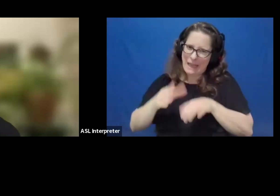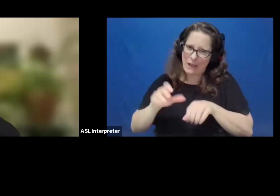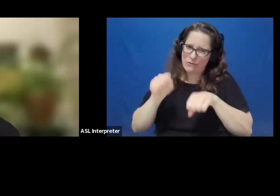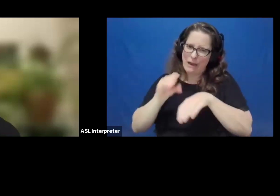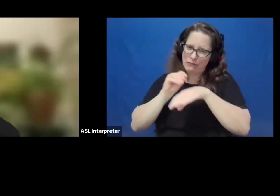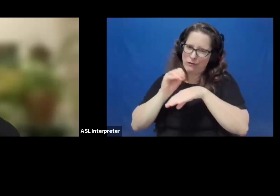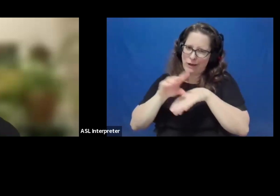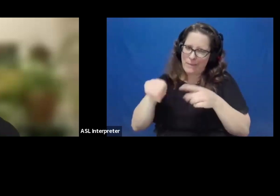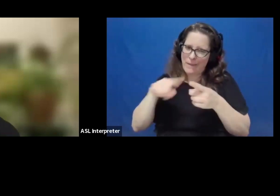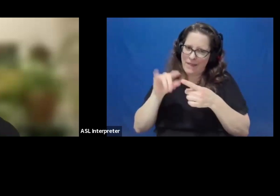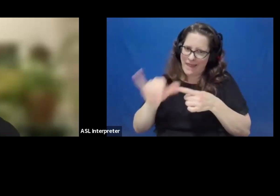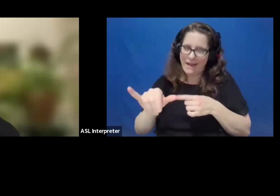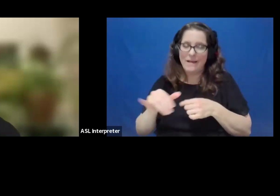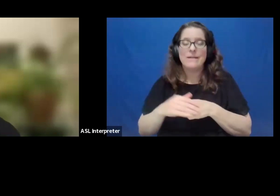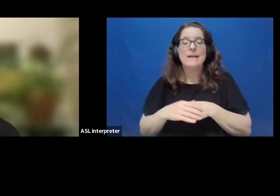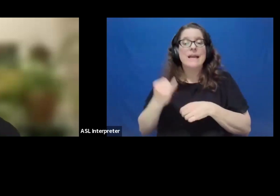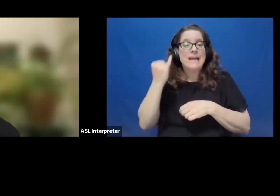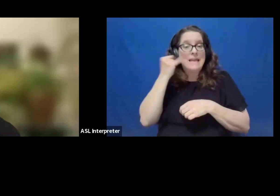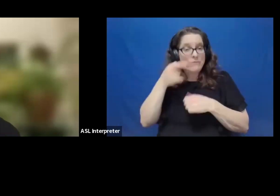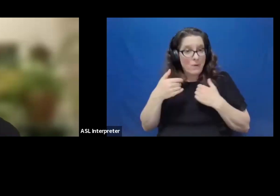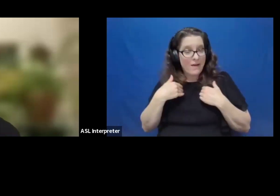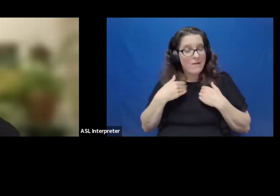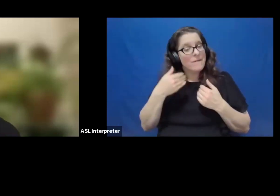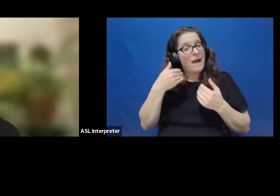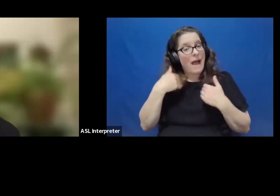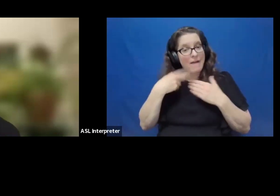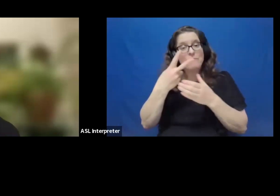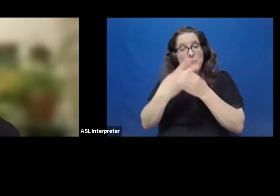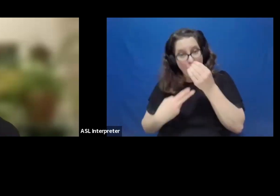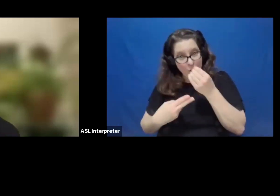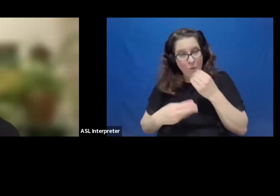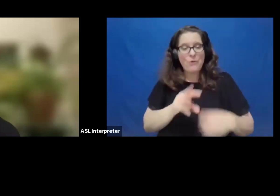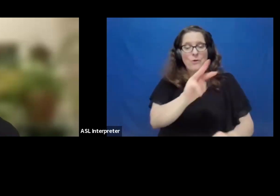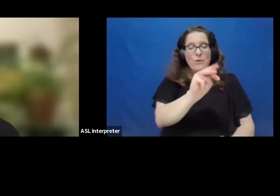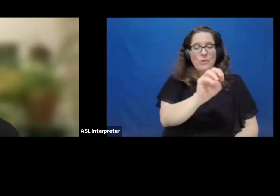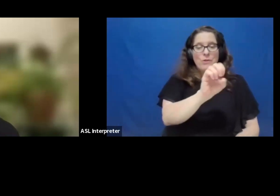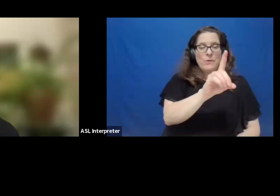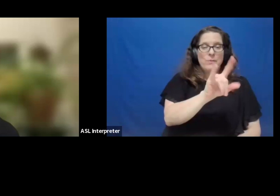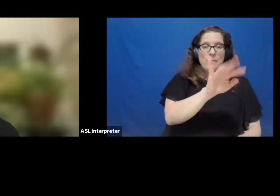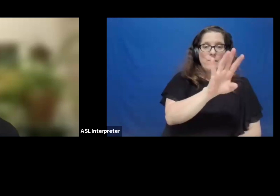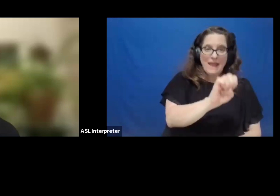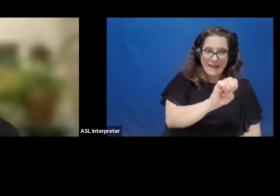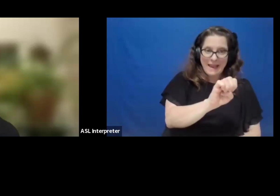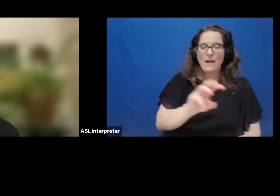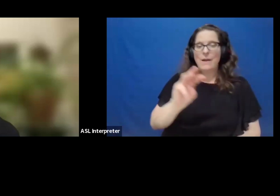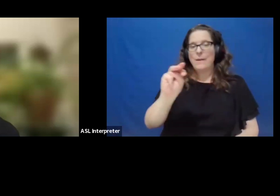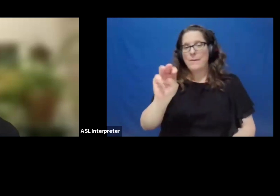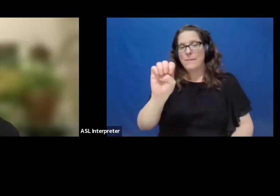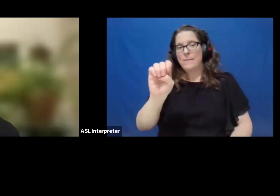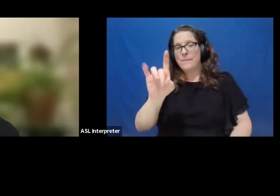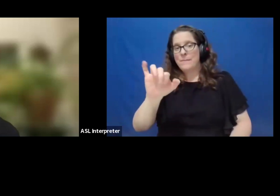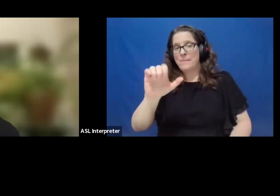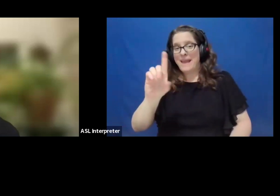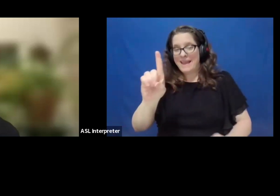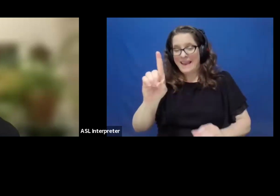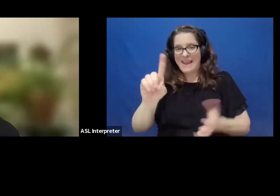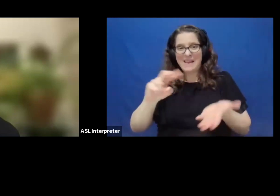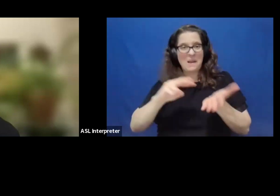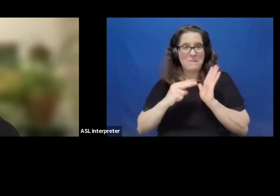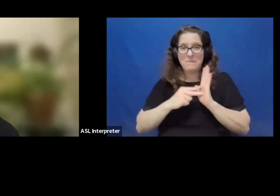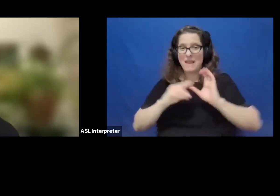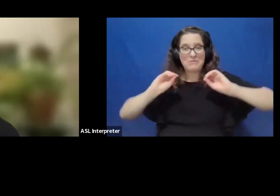as long as your family member has both Medicare and Medicaid, they don't have